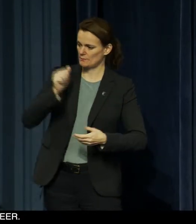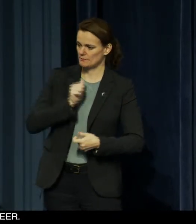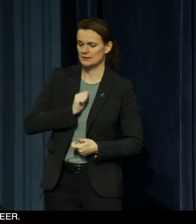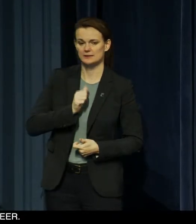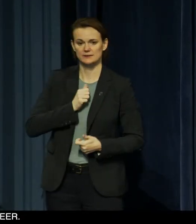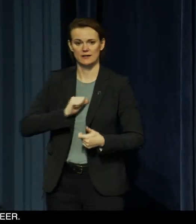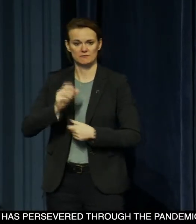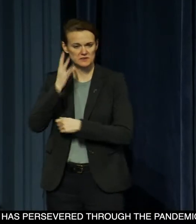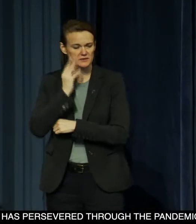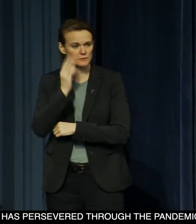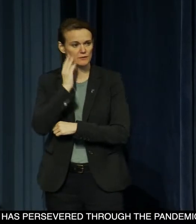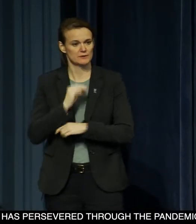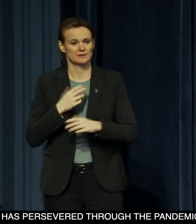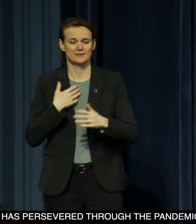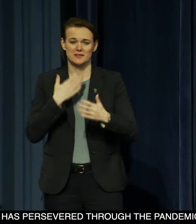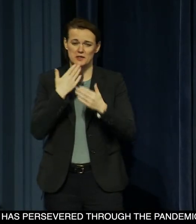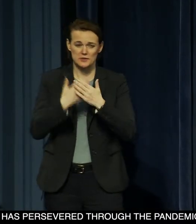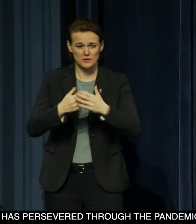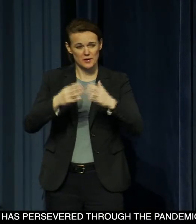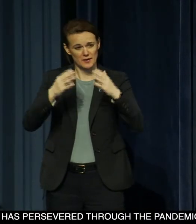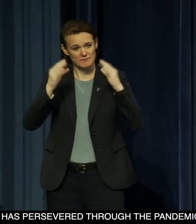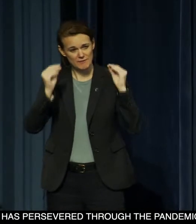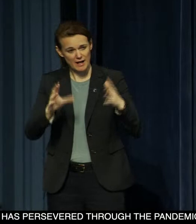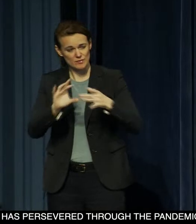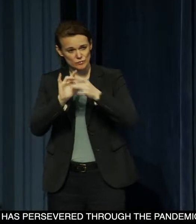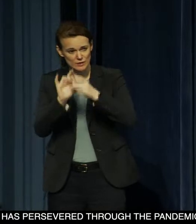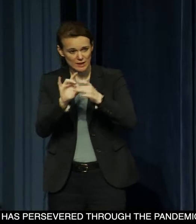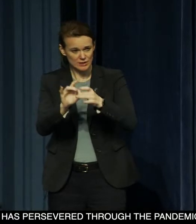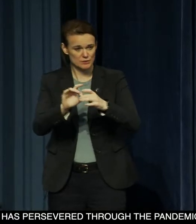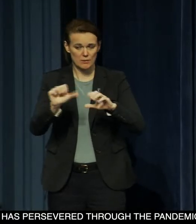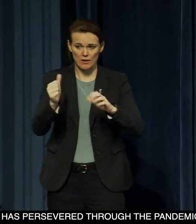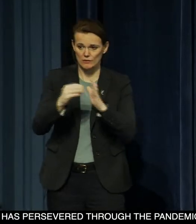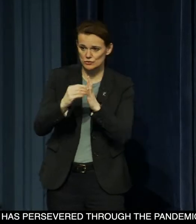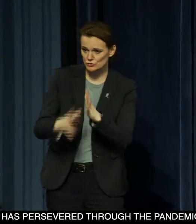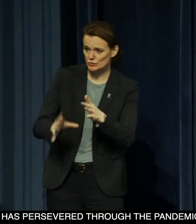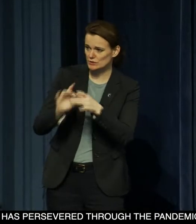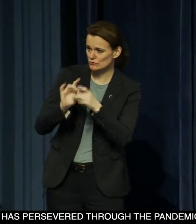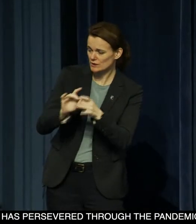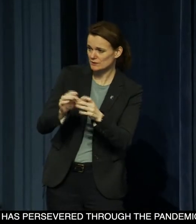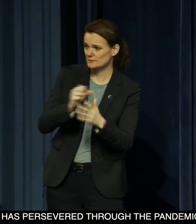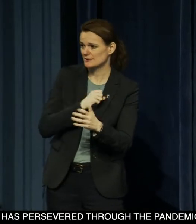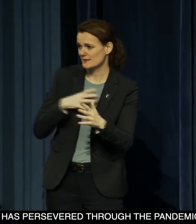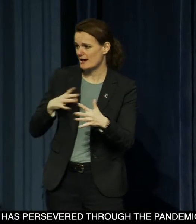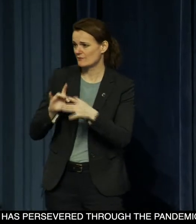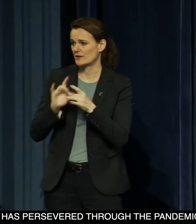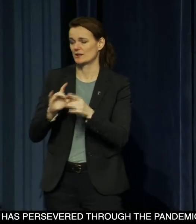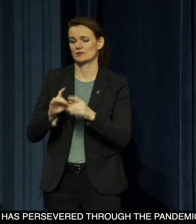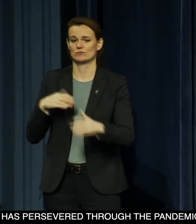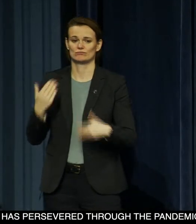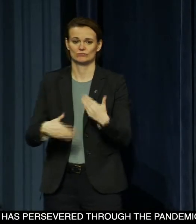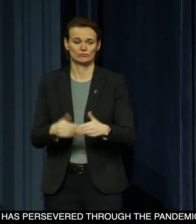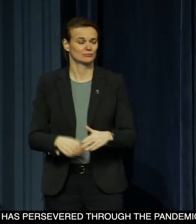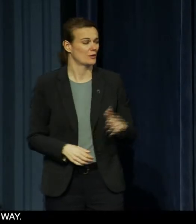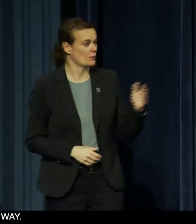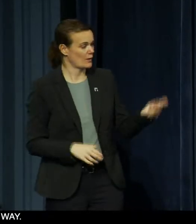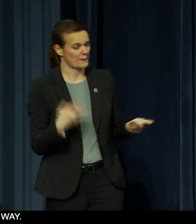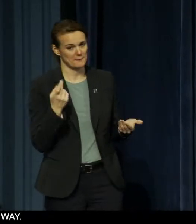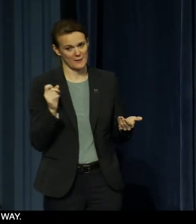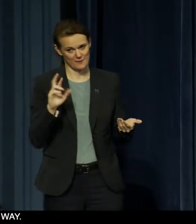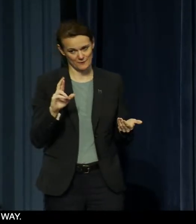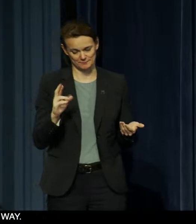building strong relationships with faculty, classmates, and staff along the way. Please welcome